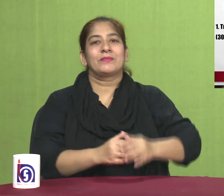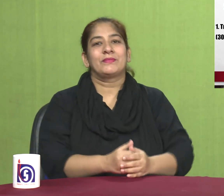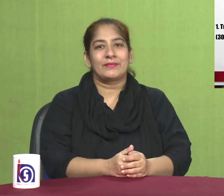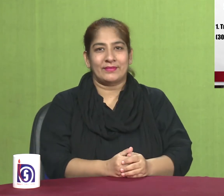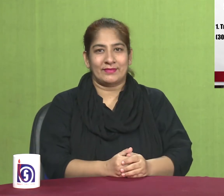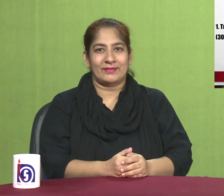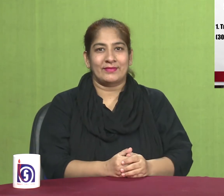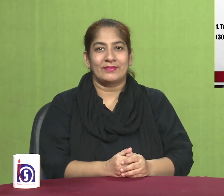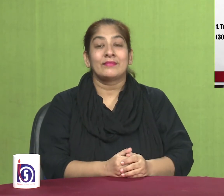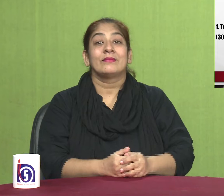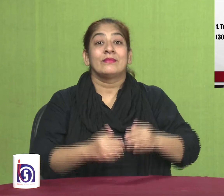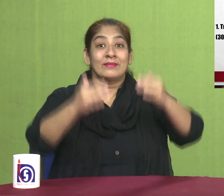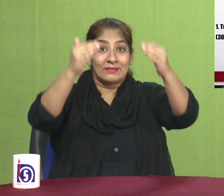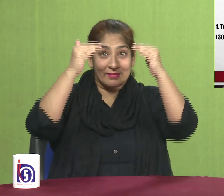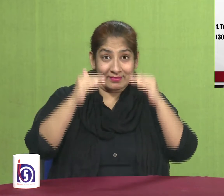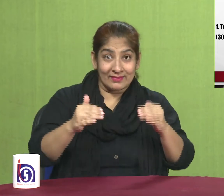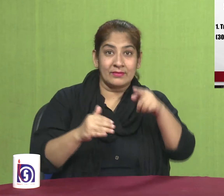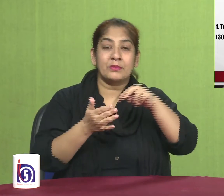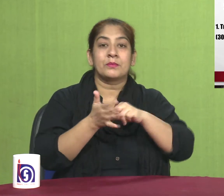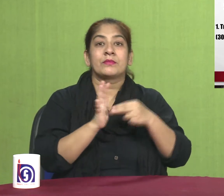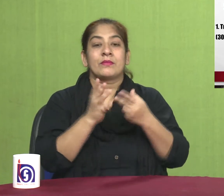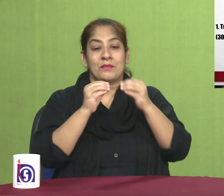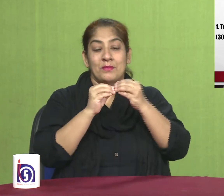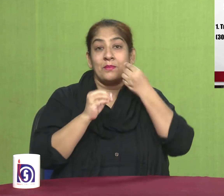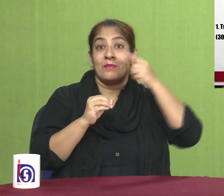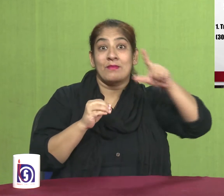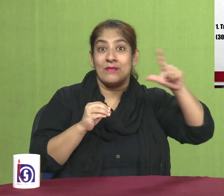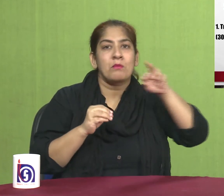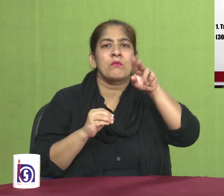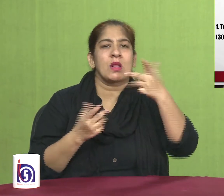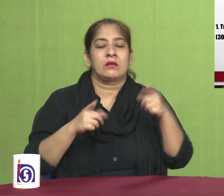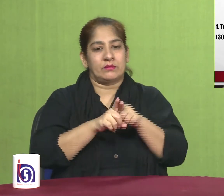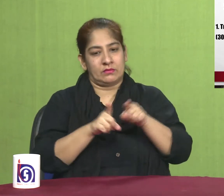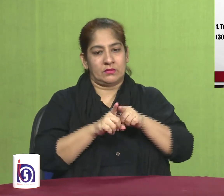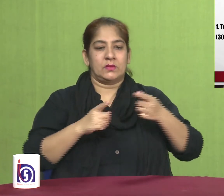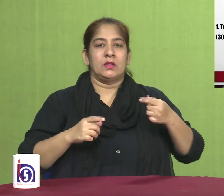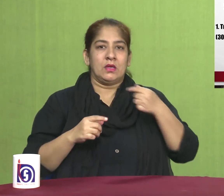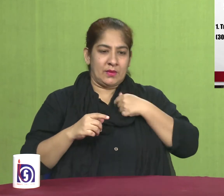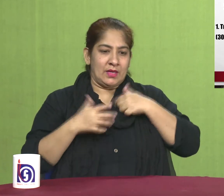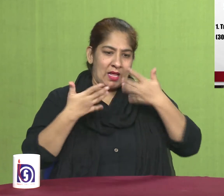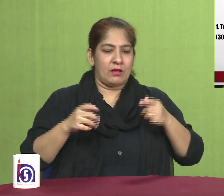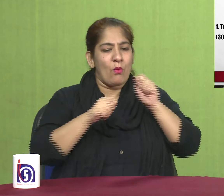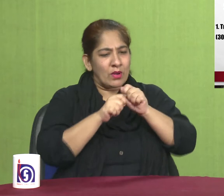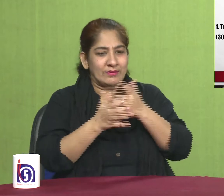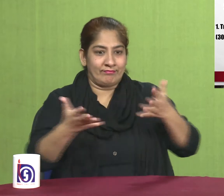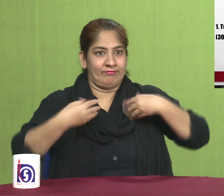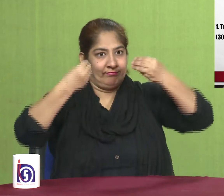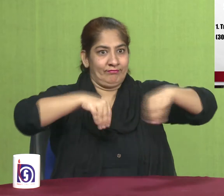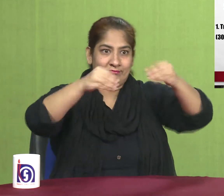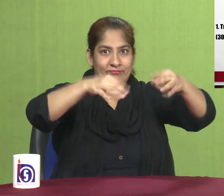So that is known as bank overdraft. And below that you can see another word, discounting of bills.